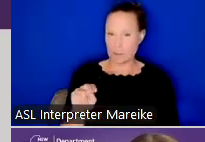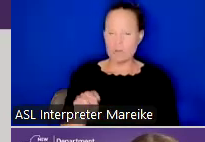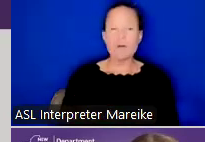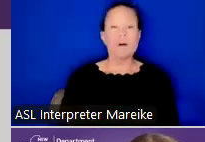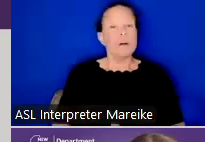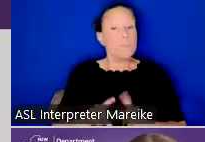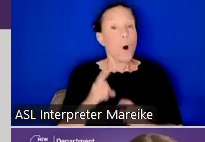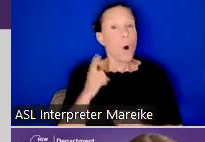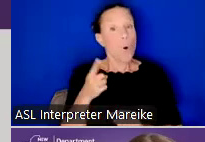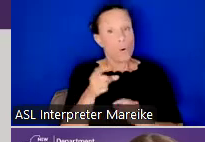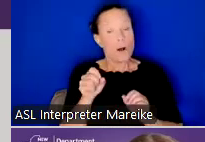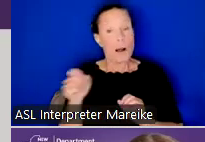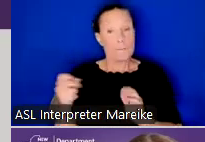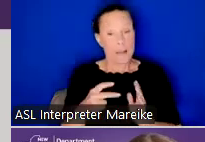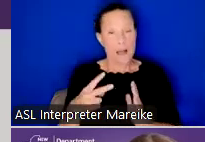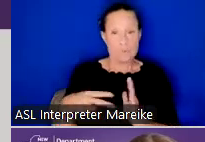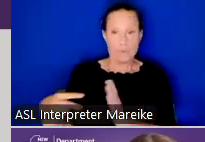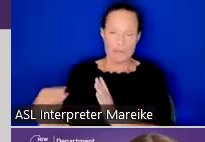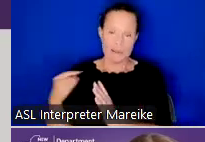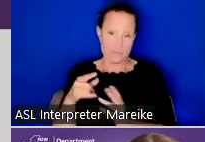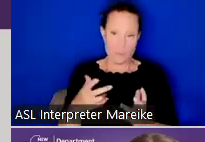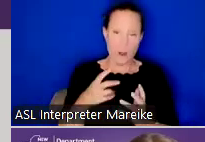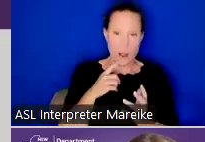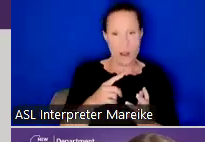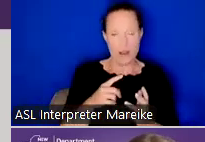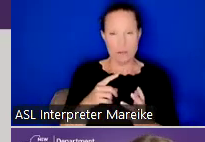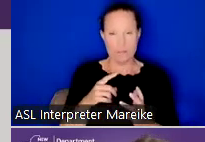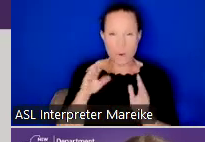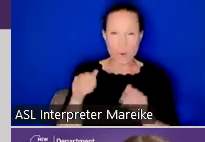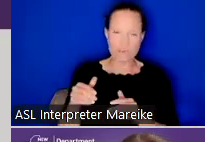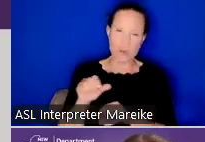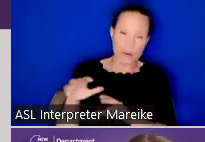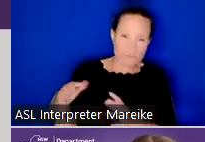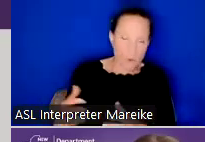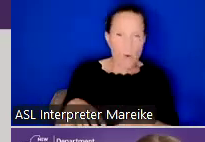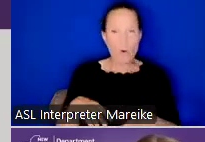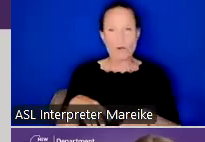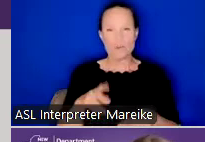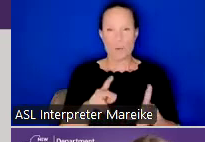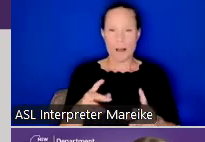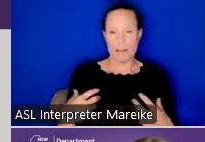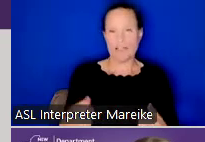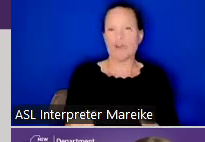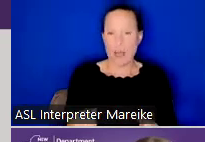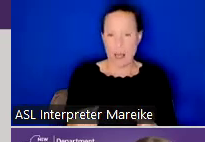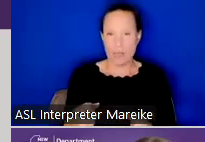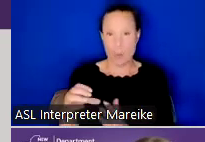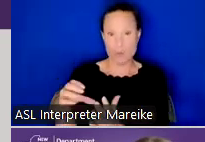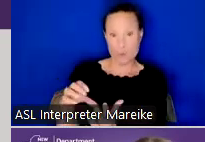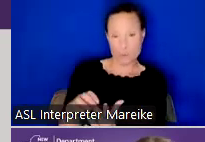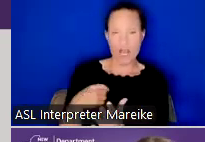always can come back if anyone's interested in the workforce force or population health components of it too.